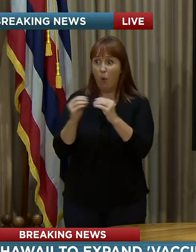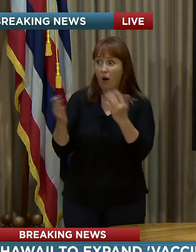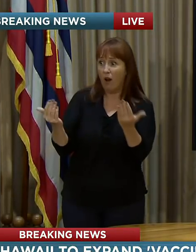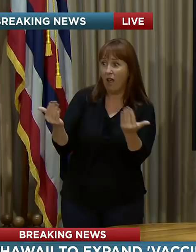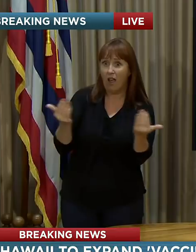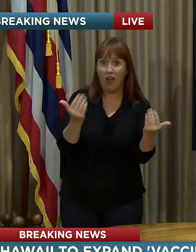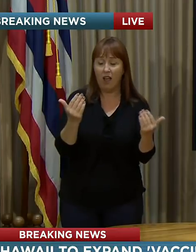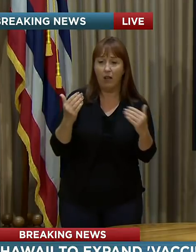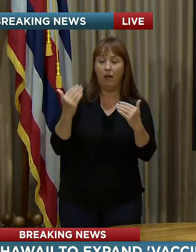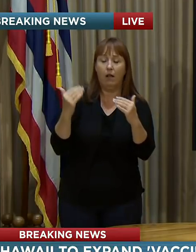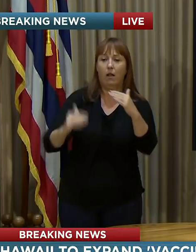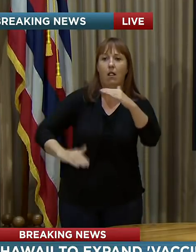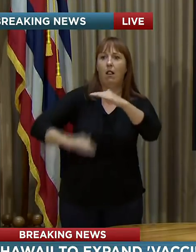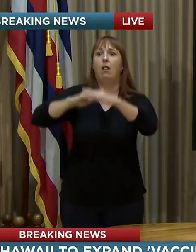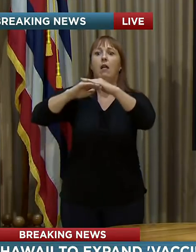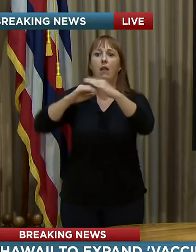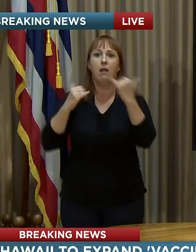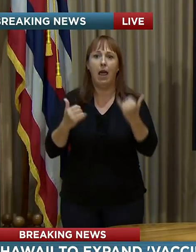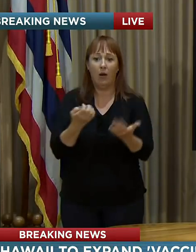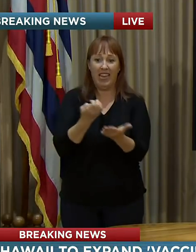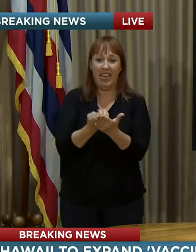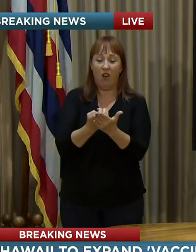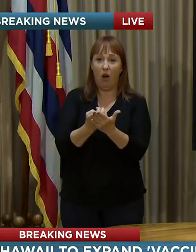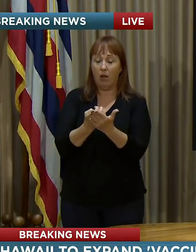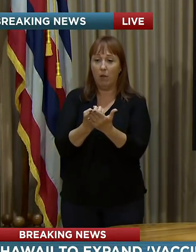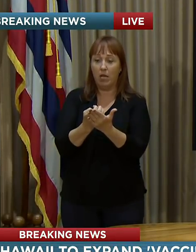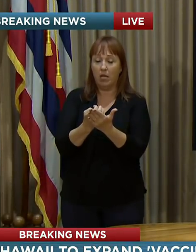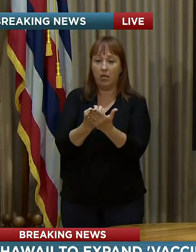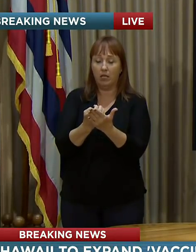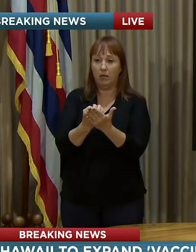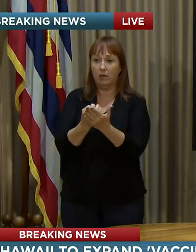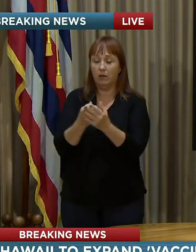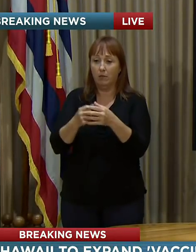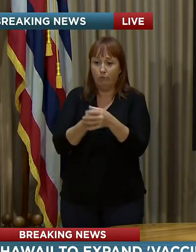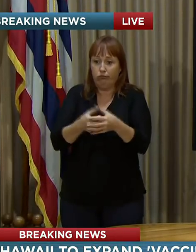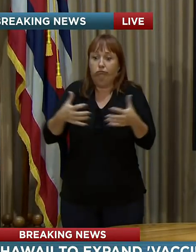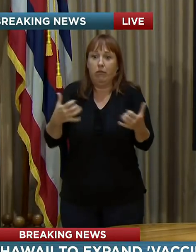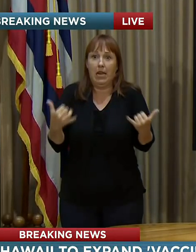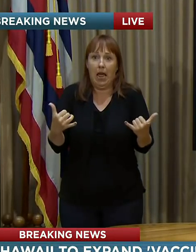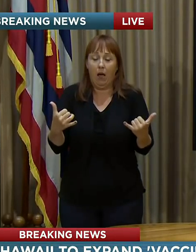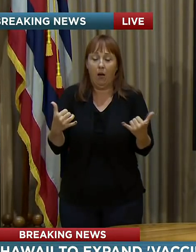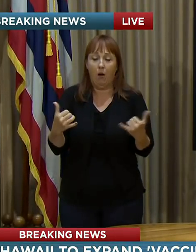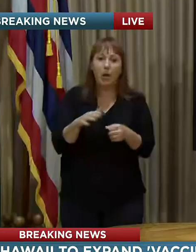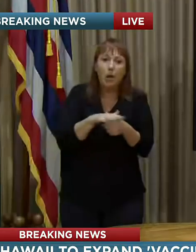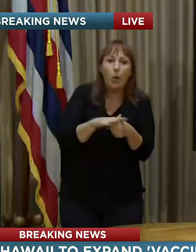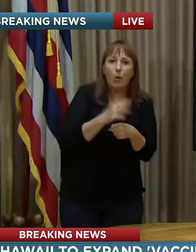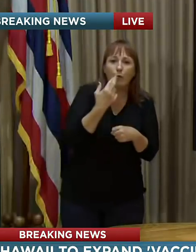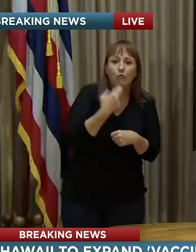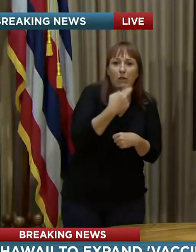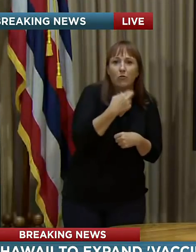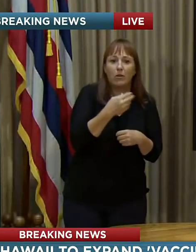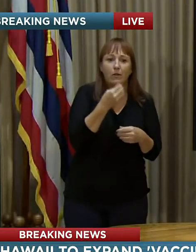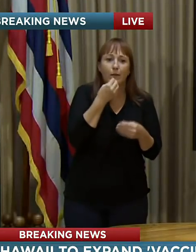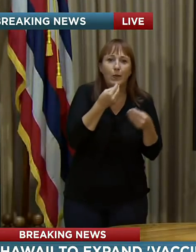amount of visitors. It looks like the economy is roaring back, but for our mom and pops and our restaurants, it is it's